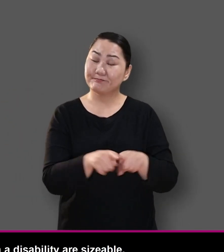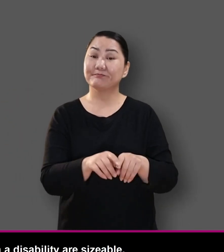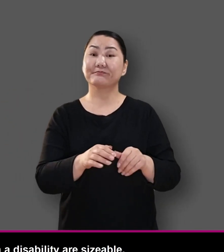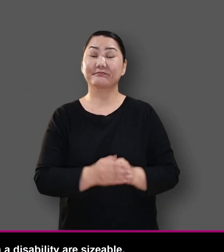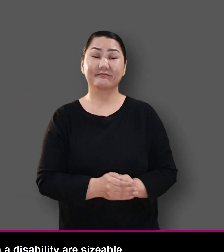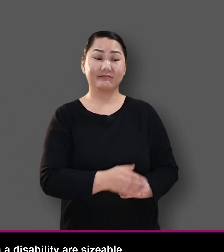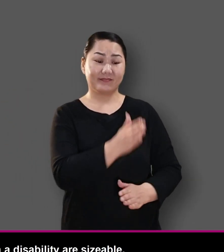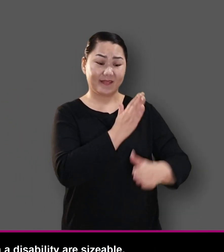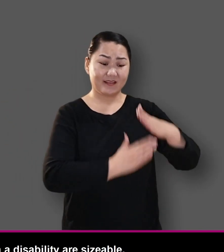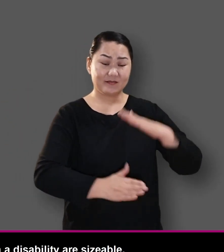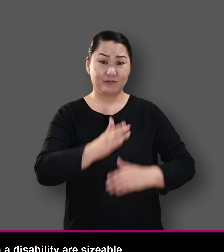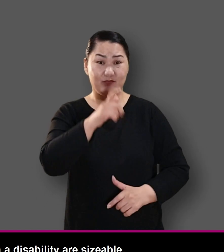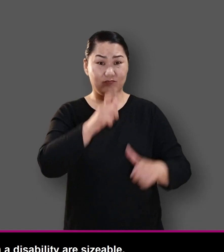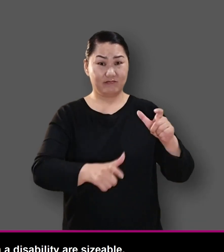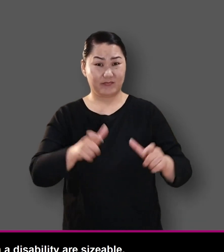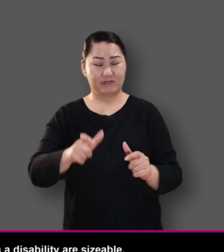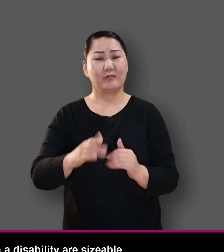Costs of living with a disability are sizable.